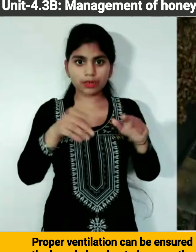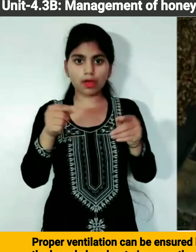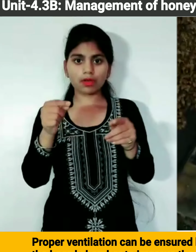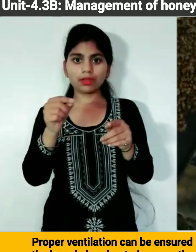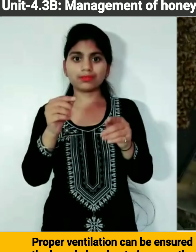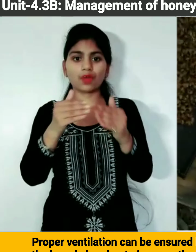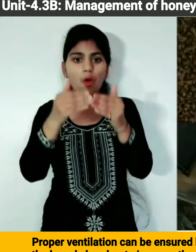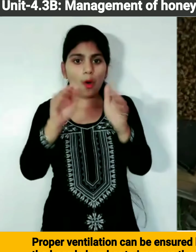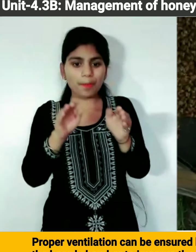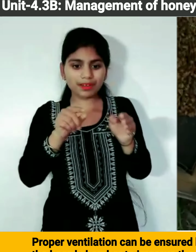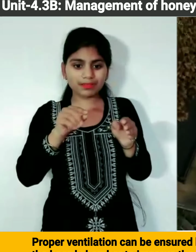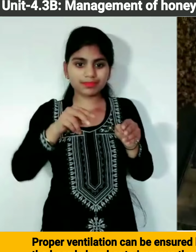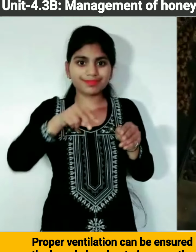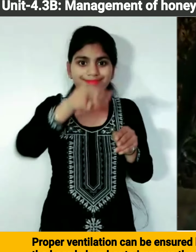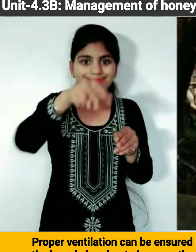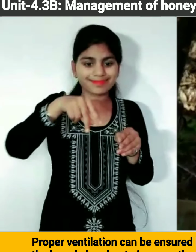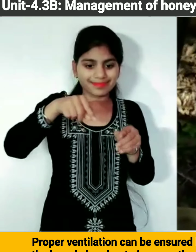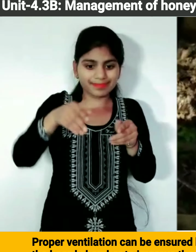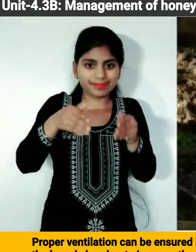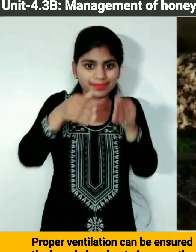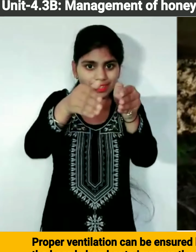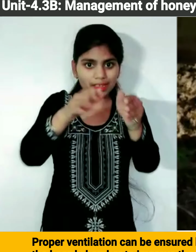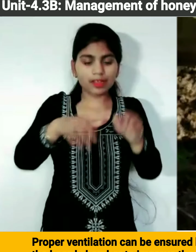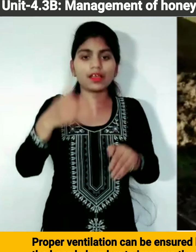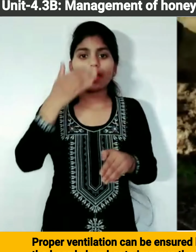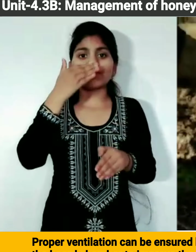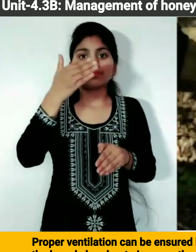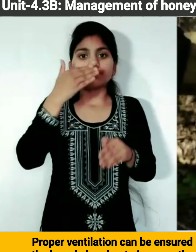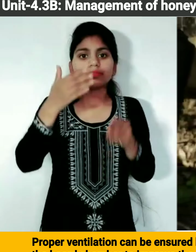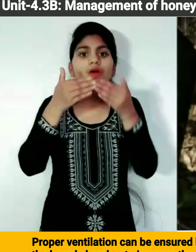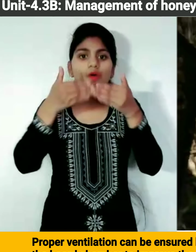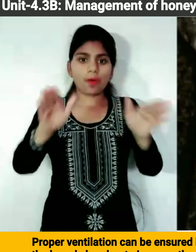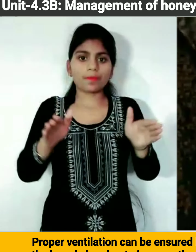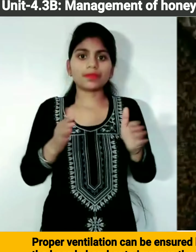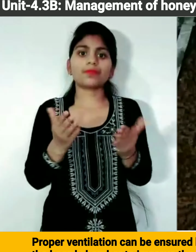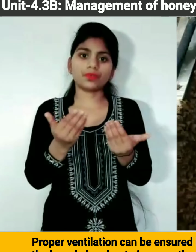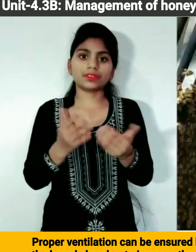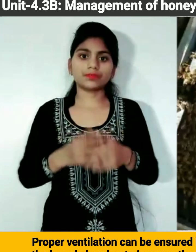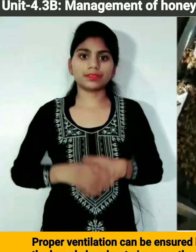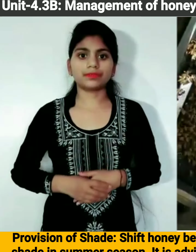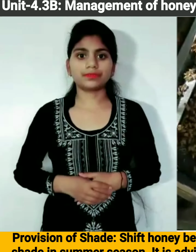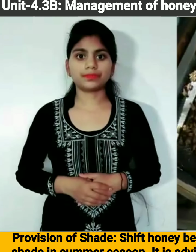bottom board and between inner cover.